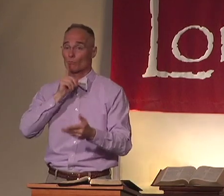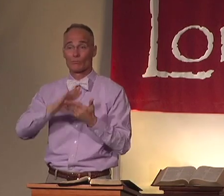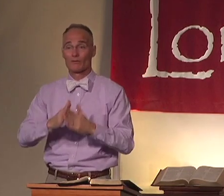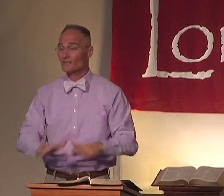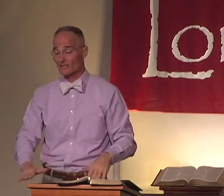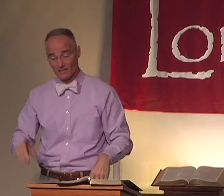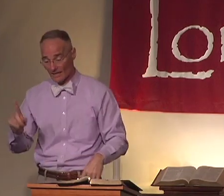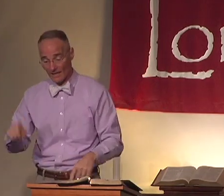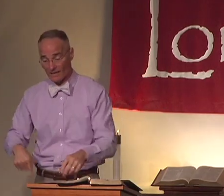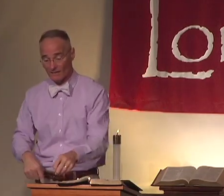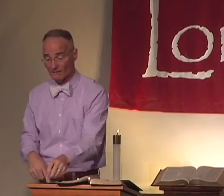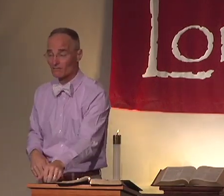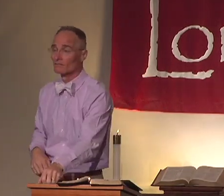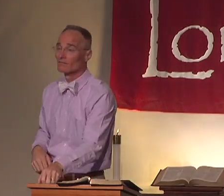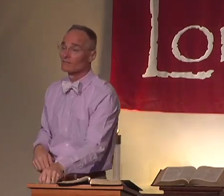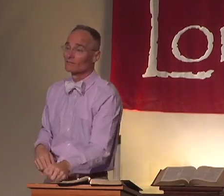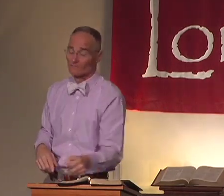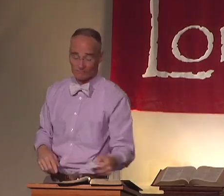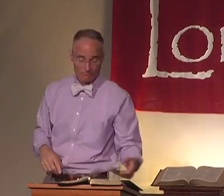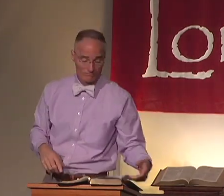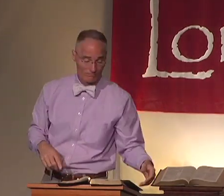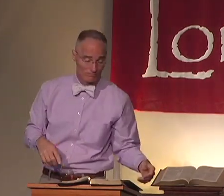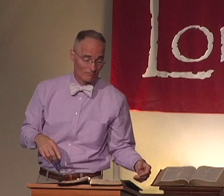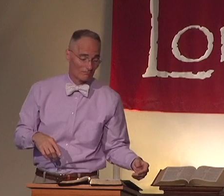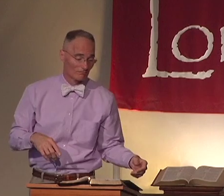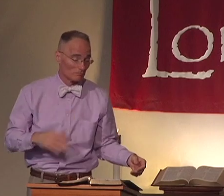all those things, they can't give you true peace.